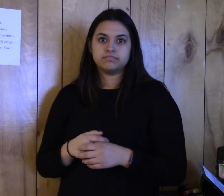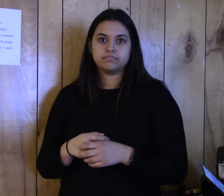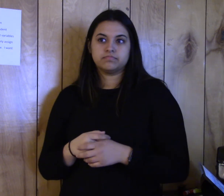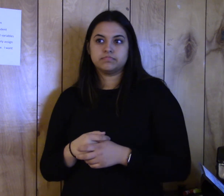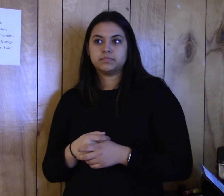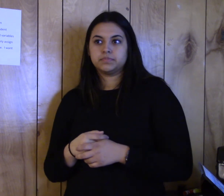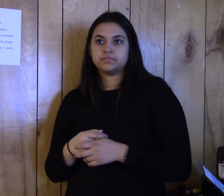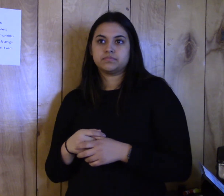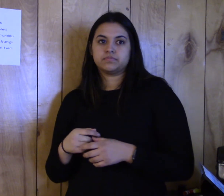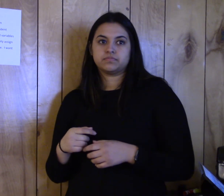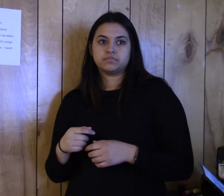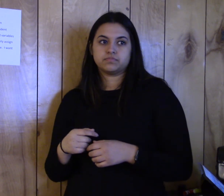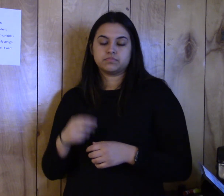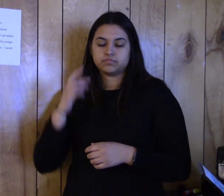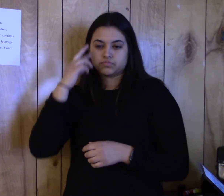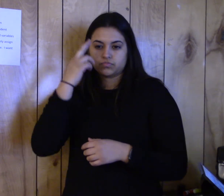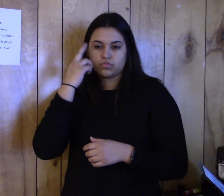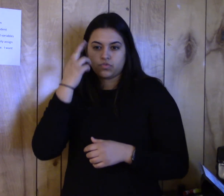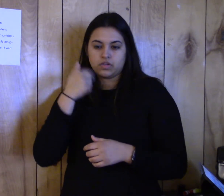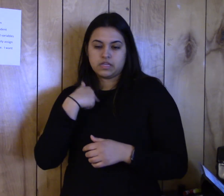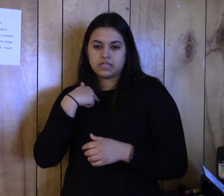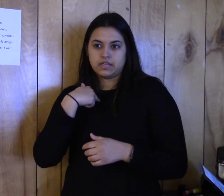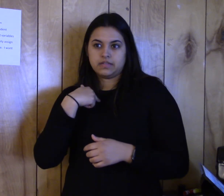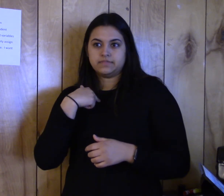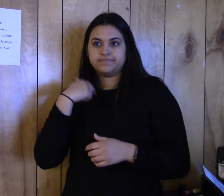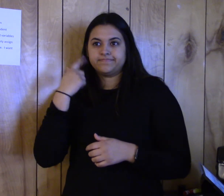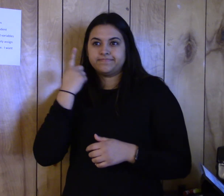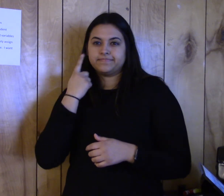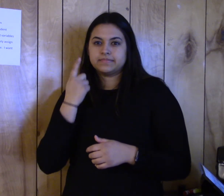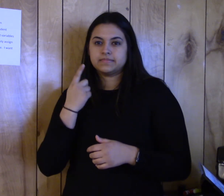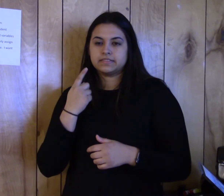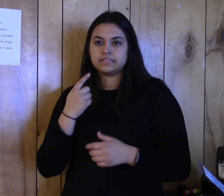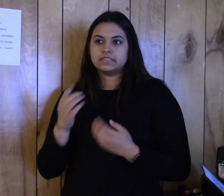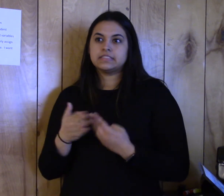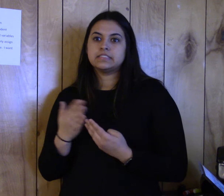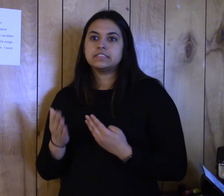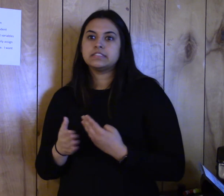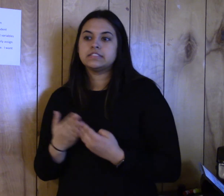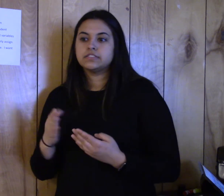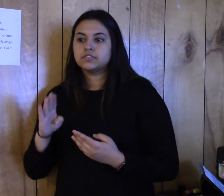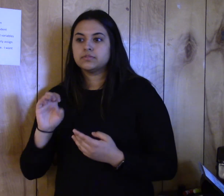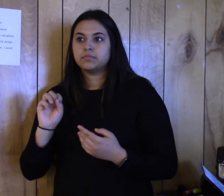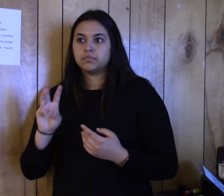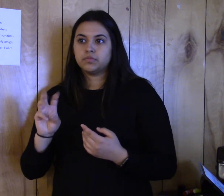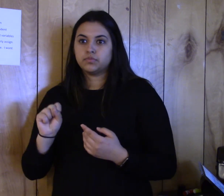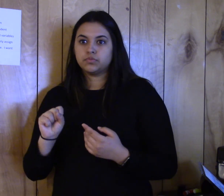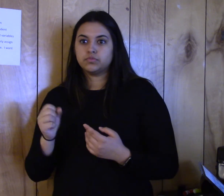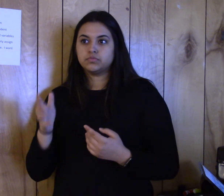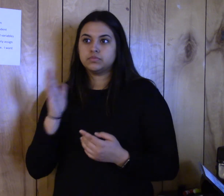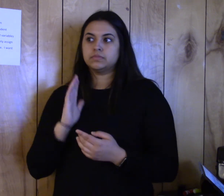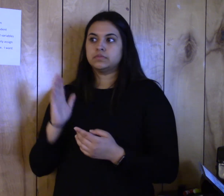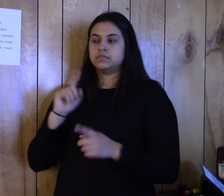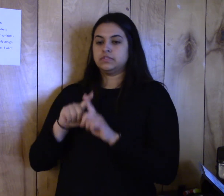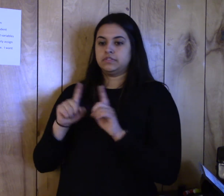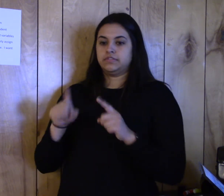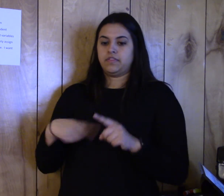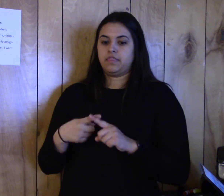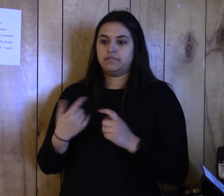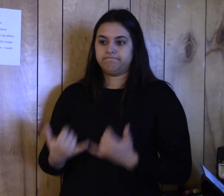The reason that I find it a little bit easier to handle is that bows were different then than they are now. My dad, his friends,